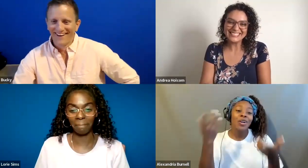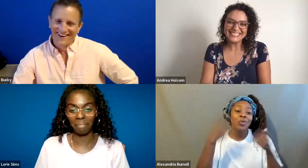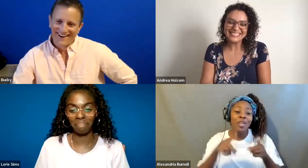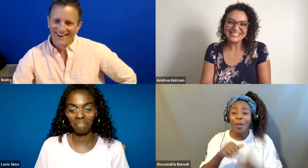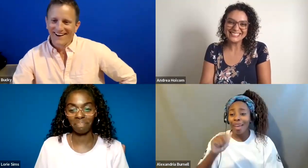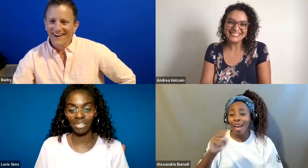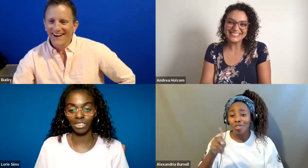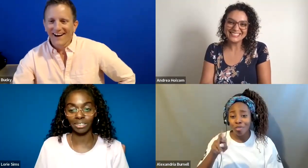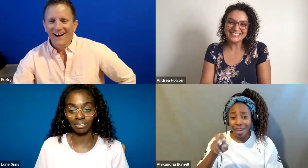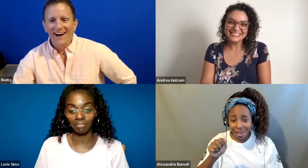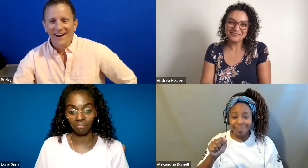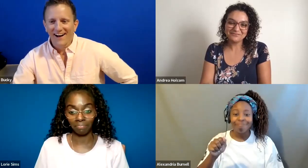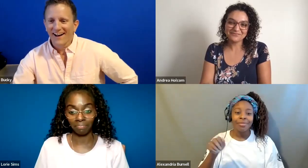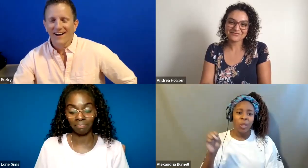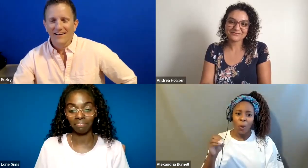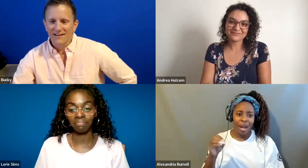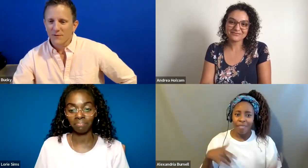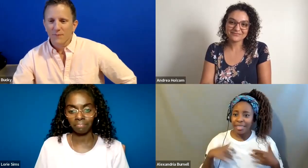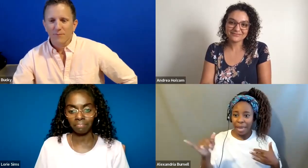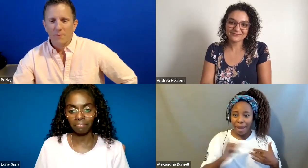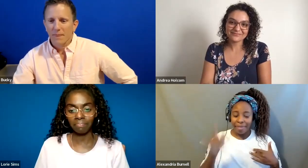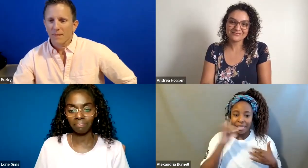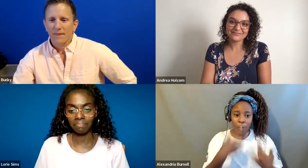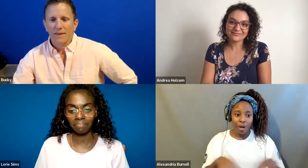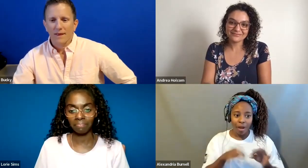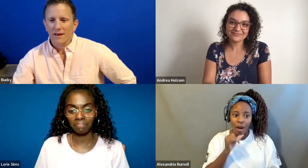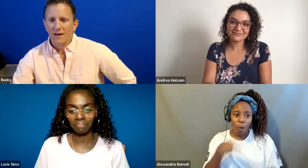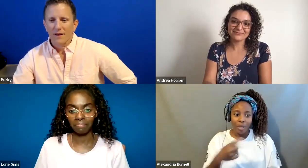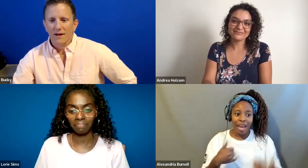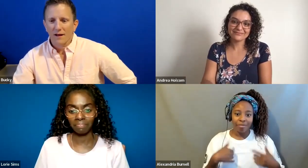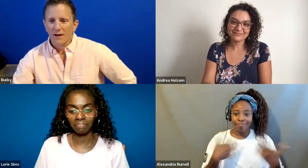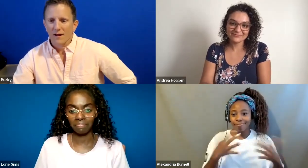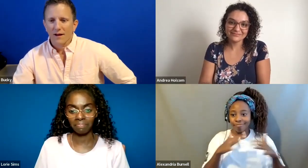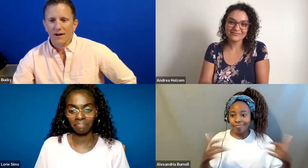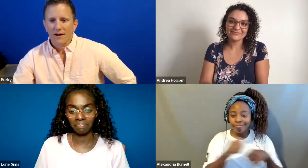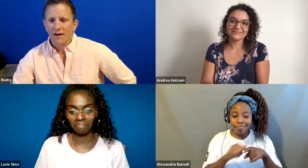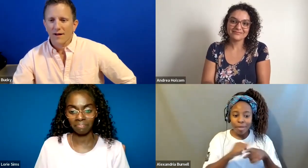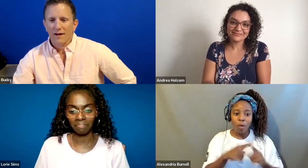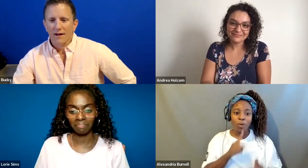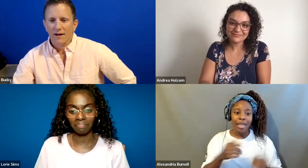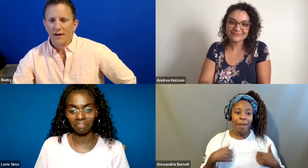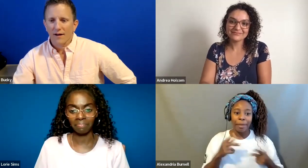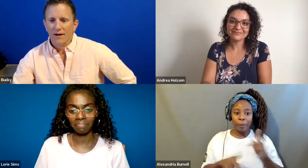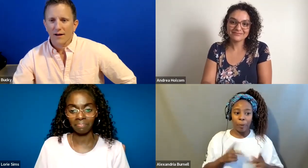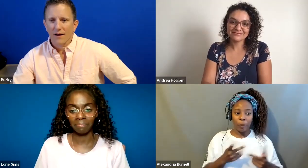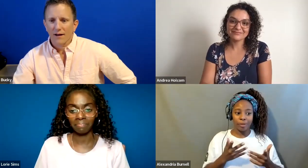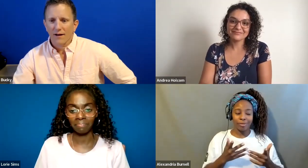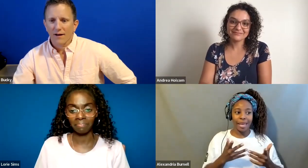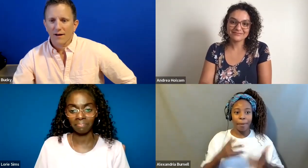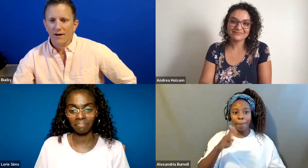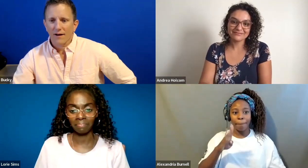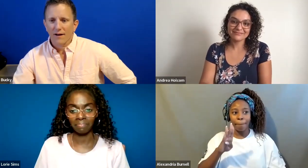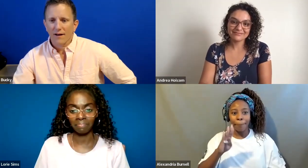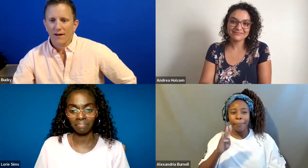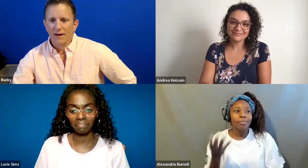Hello. Yes, hello, it's me again. I wanted to say that I agreed with Andrea. And I think it's the same thing. It's important not just to have the diversity training,